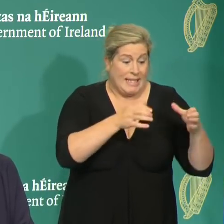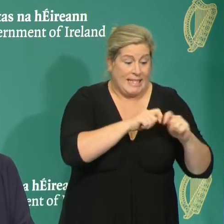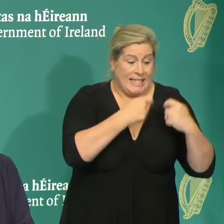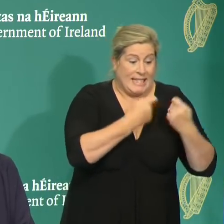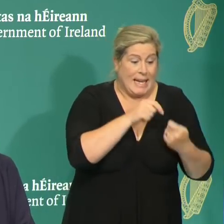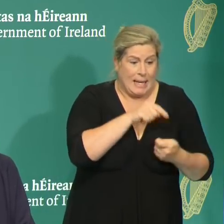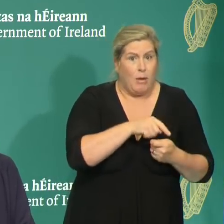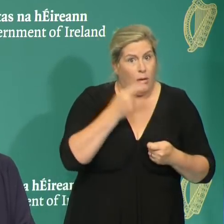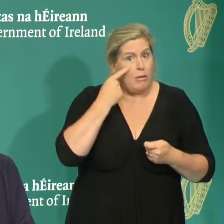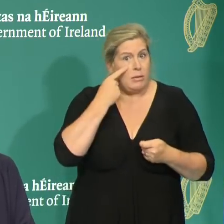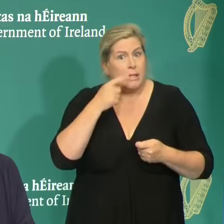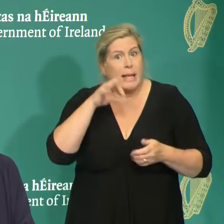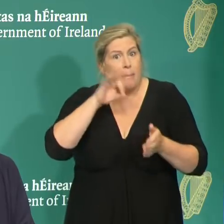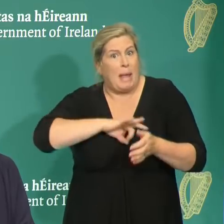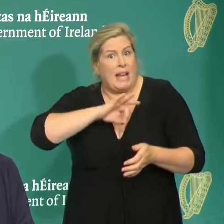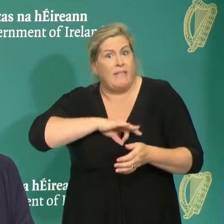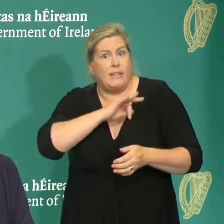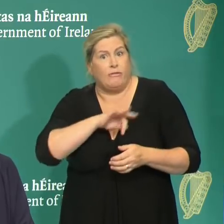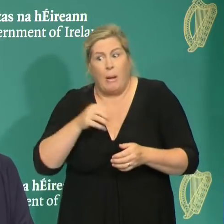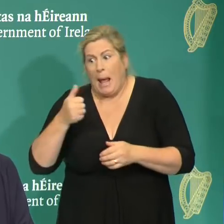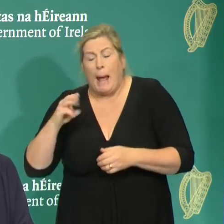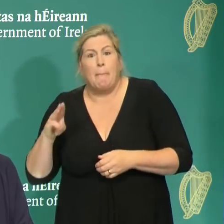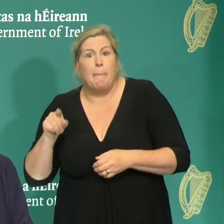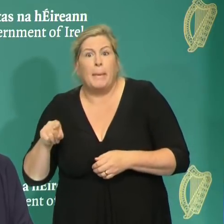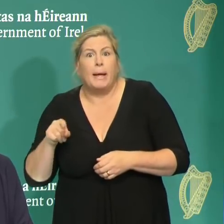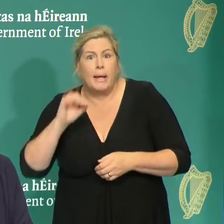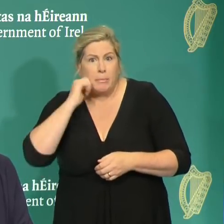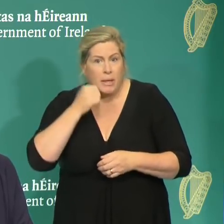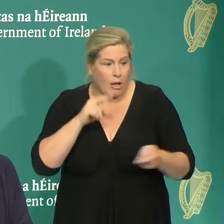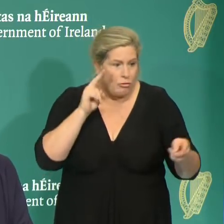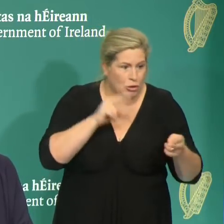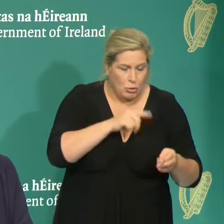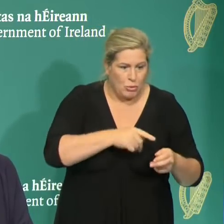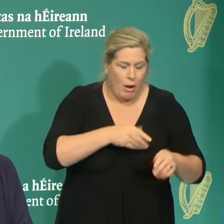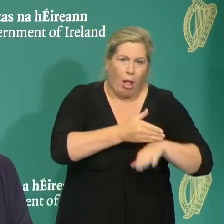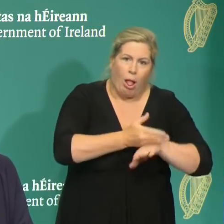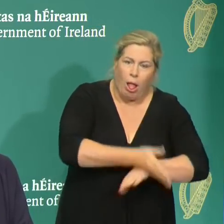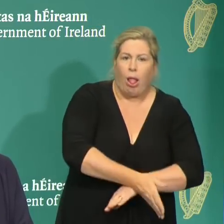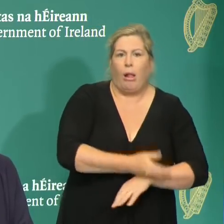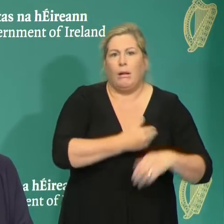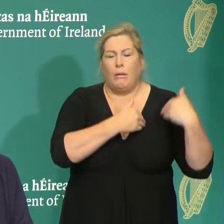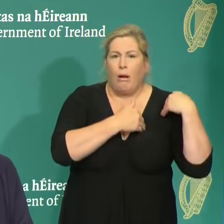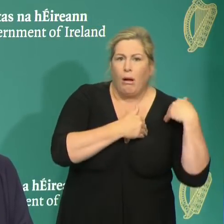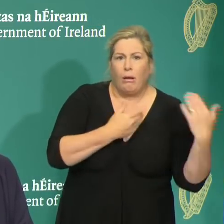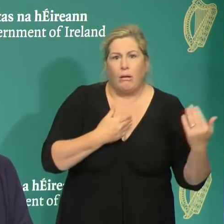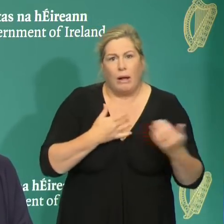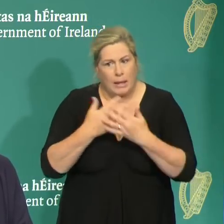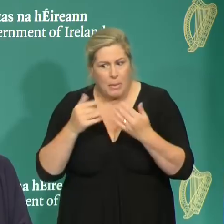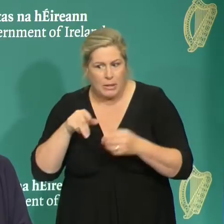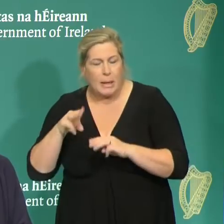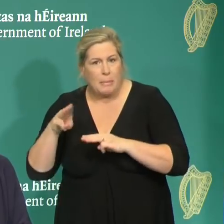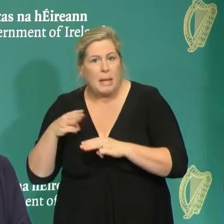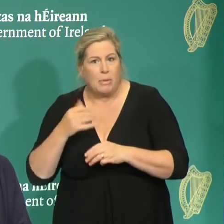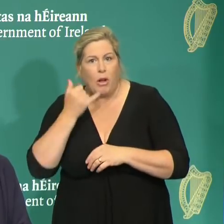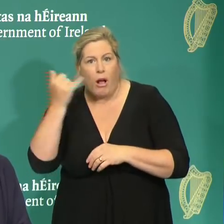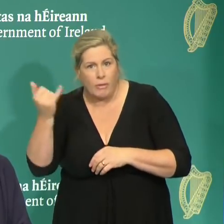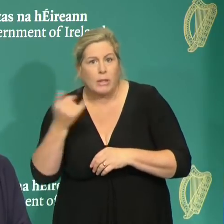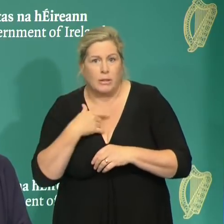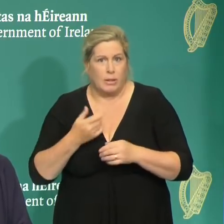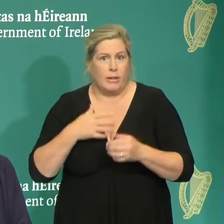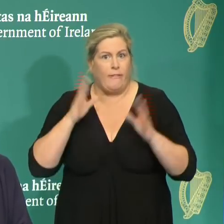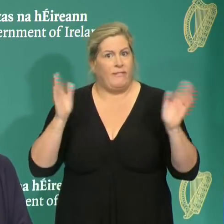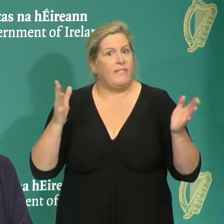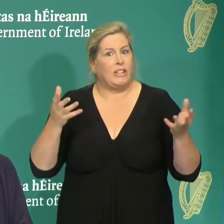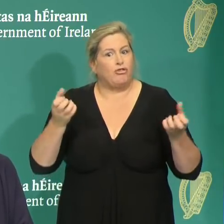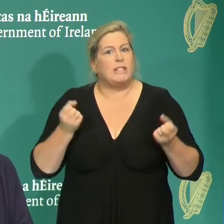work, and I have already spoken to a number of people that have requested a call back through the app, having received a close contact